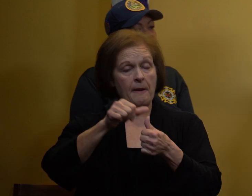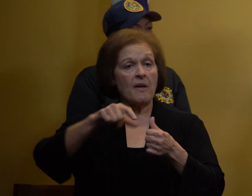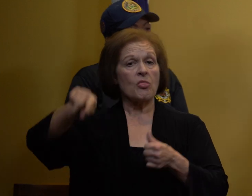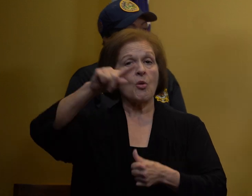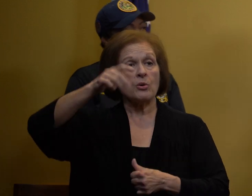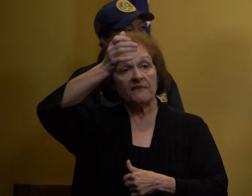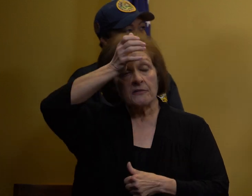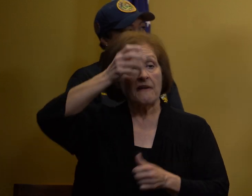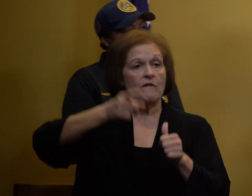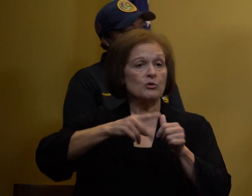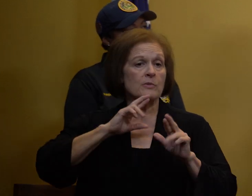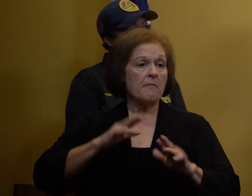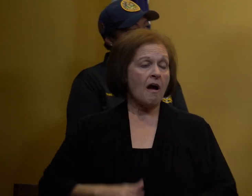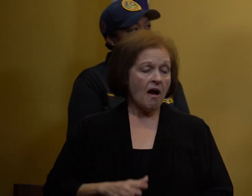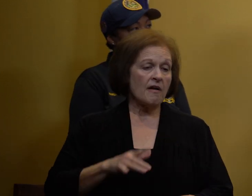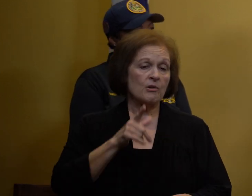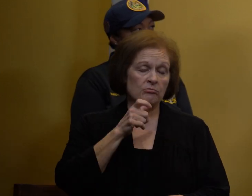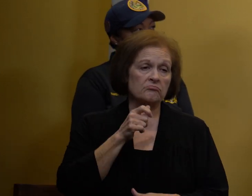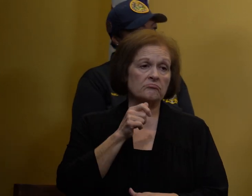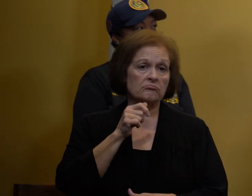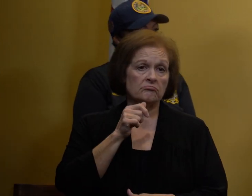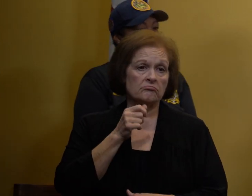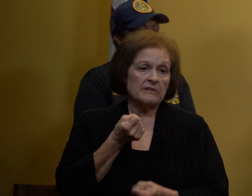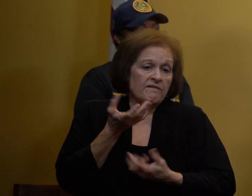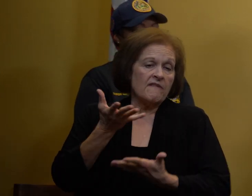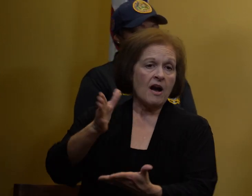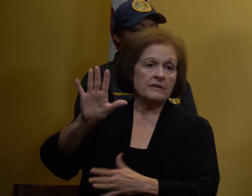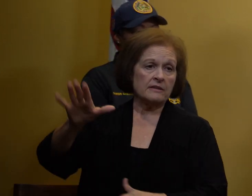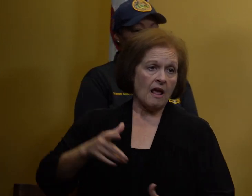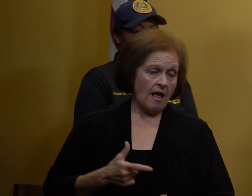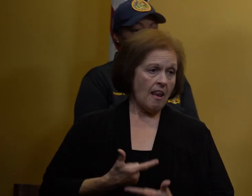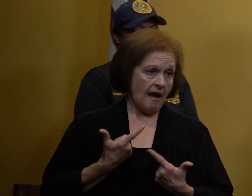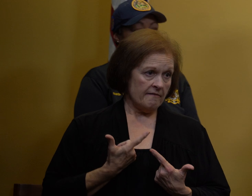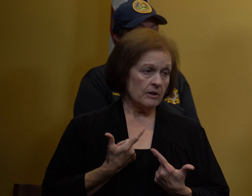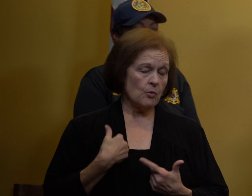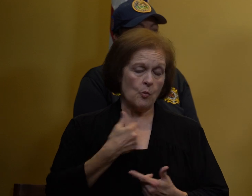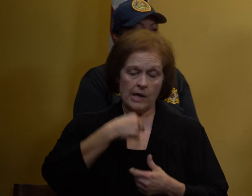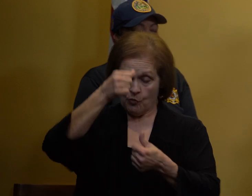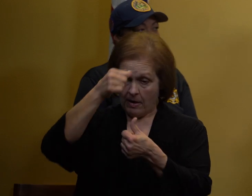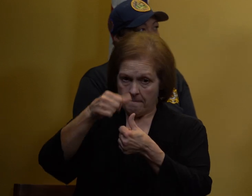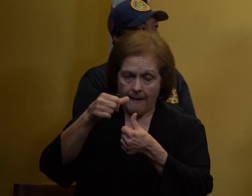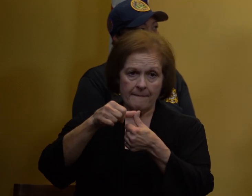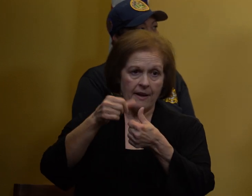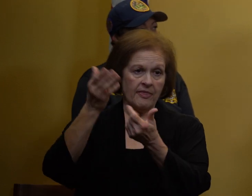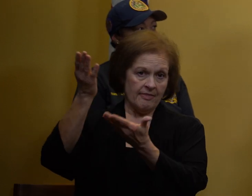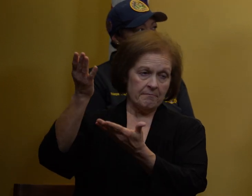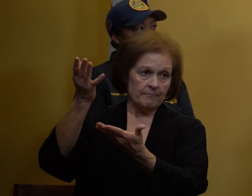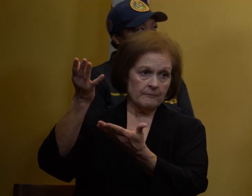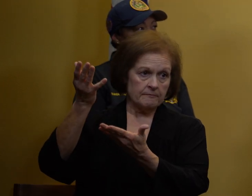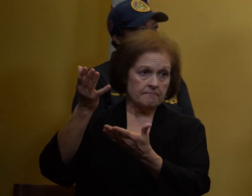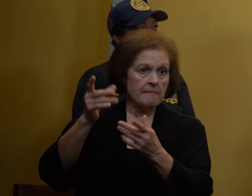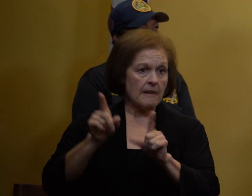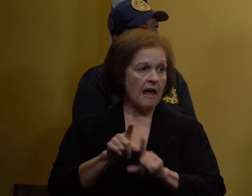firefighters and first responders that sacrificed their lives on that day, we remember them as they would want